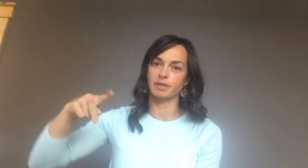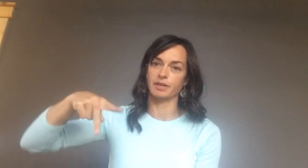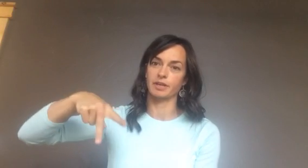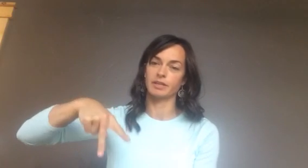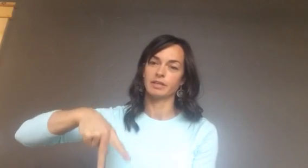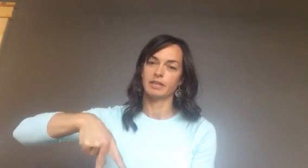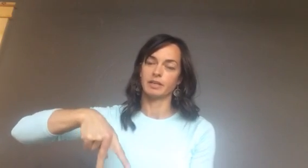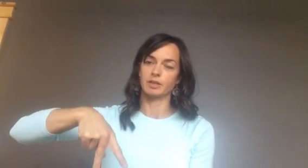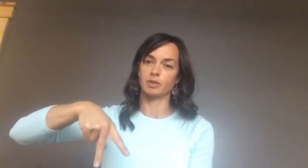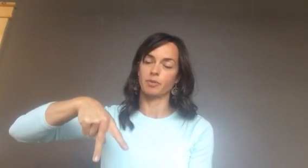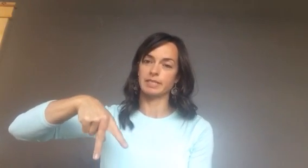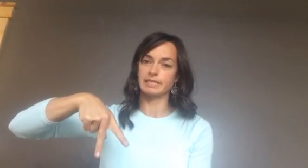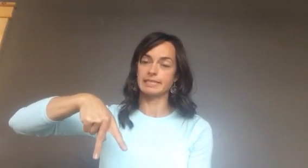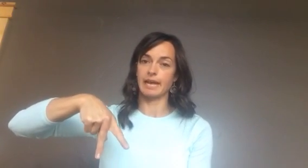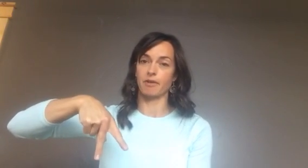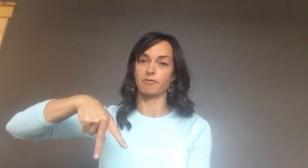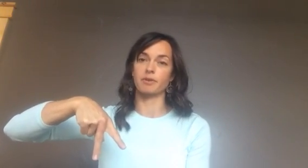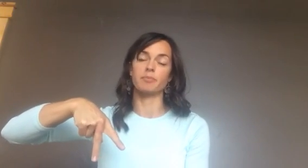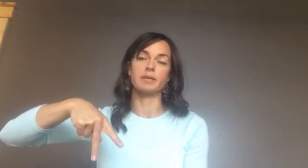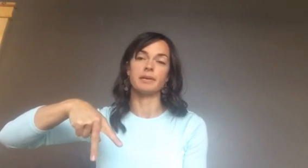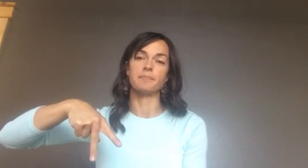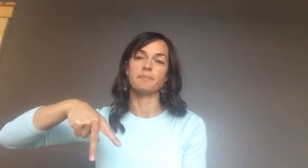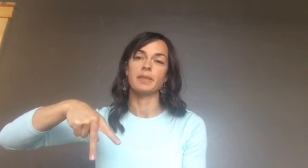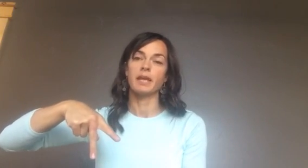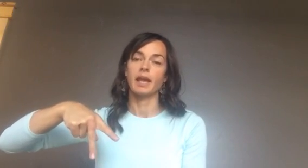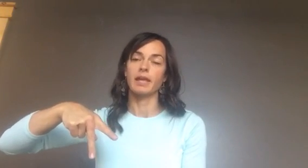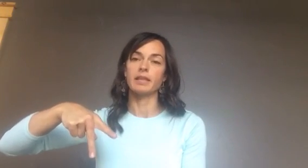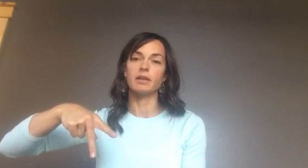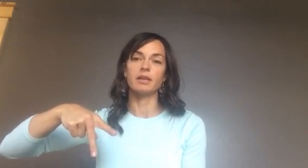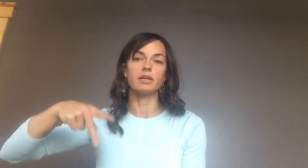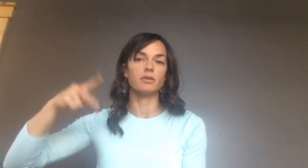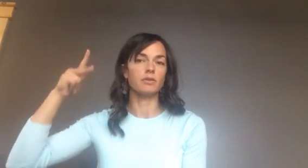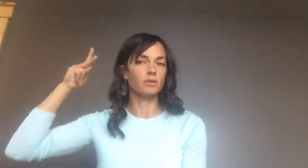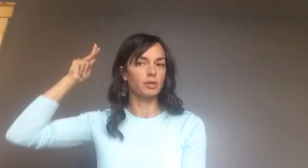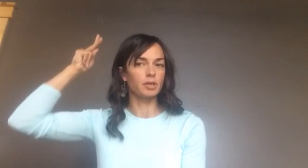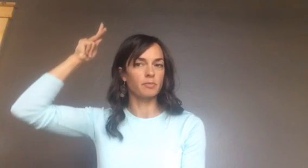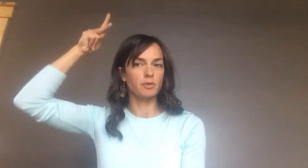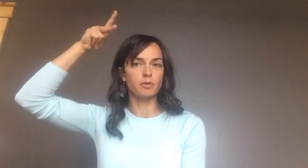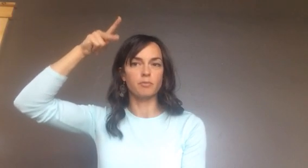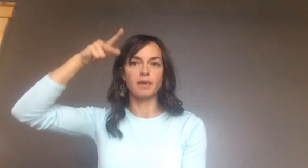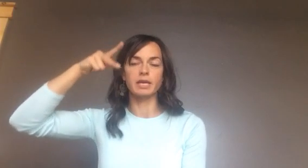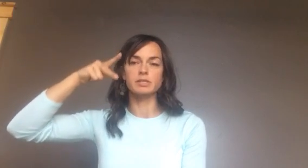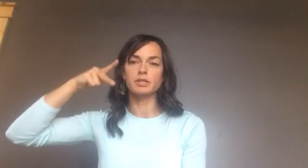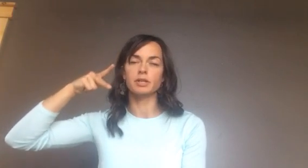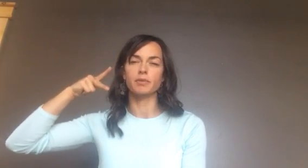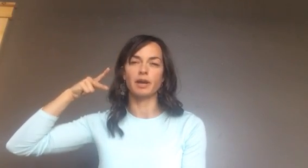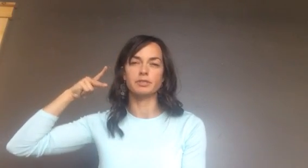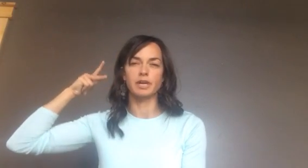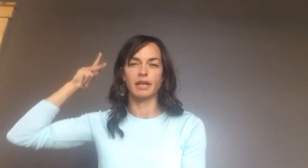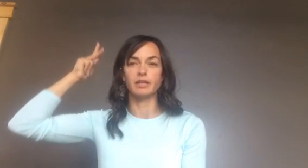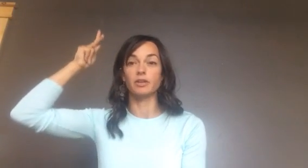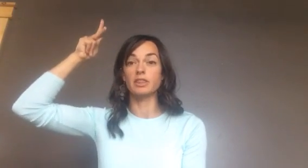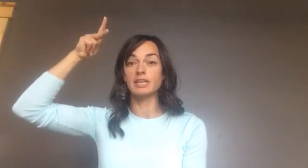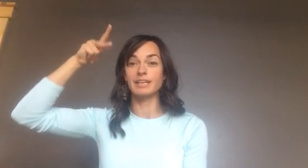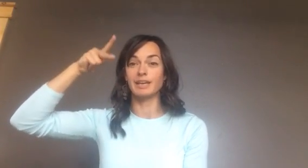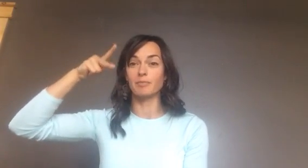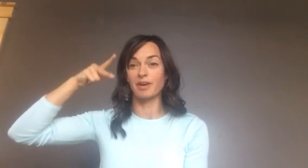finger. You're going to point it down for the P. And then you're going to make a circle around your head that you're thinking about